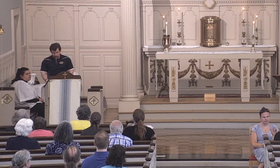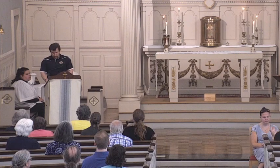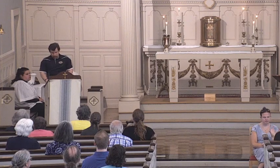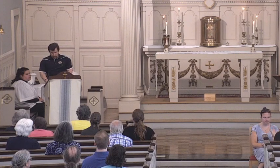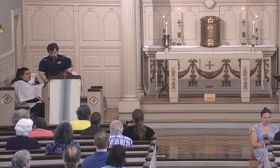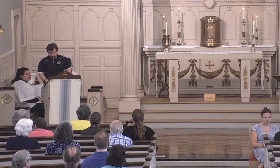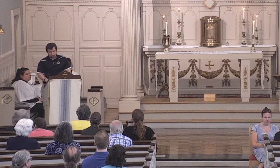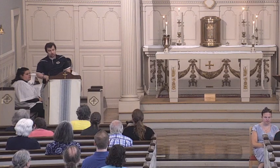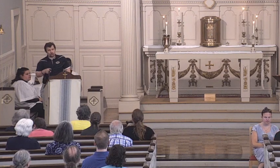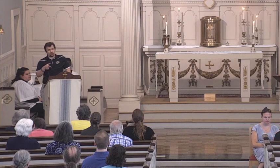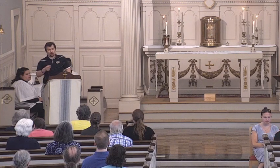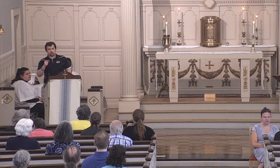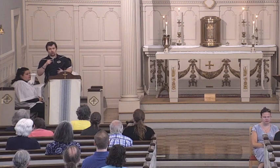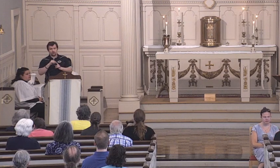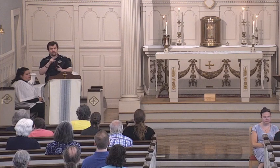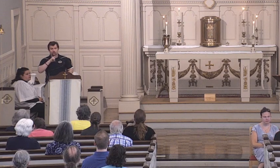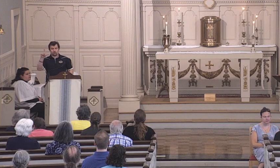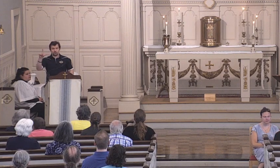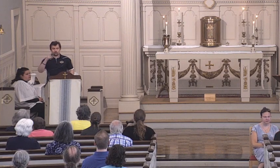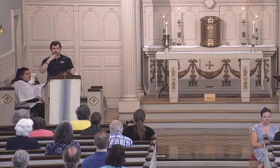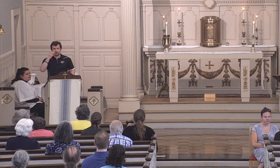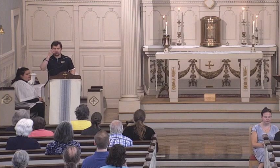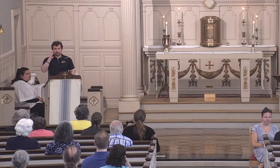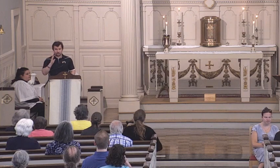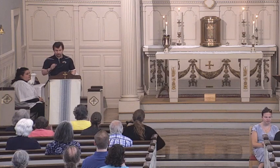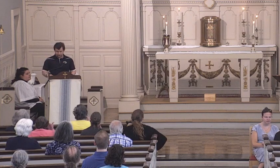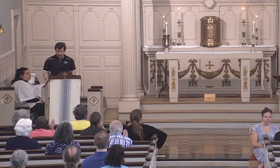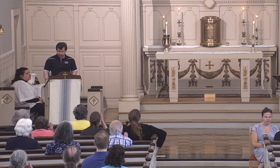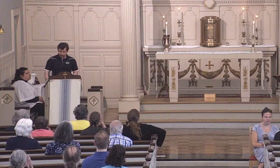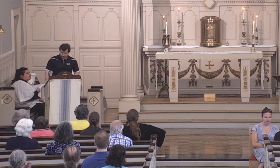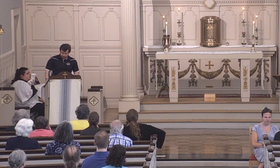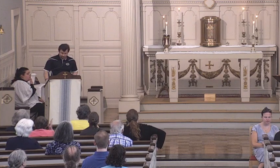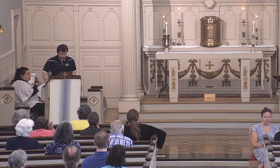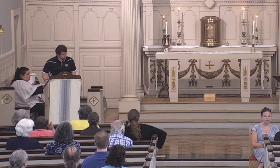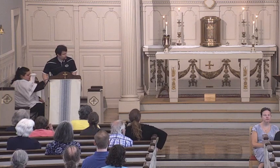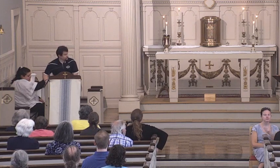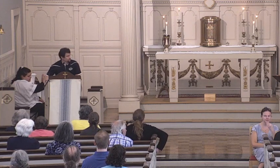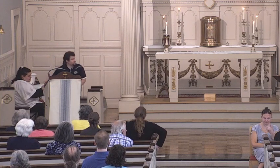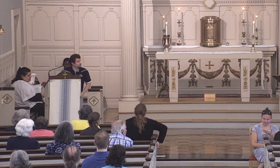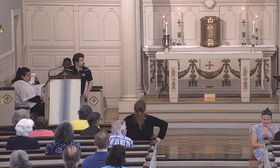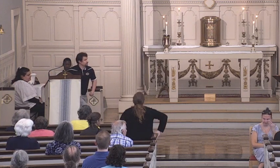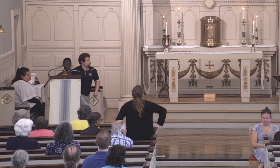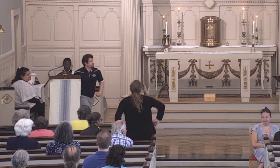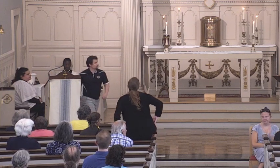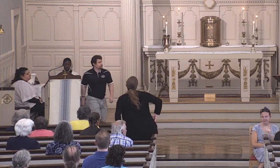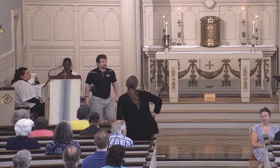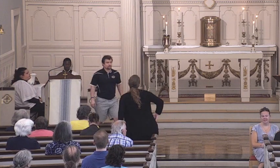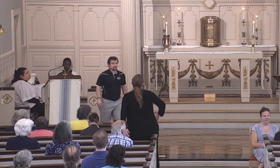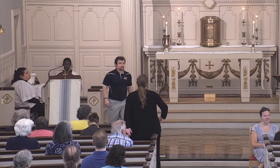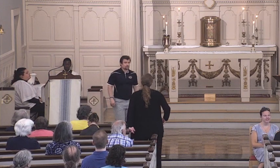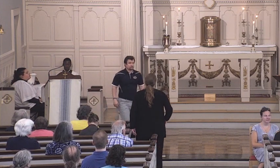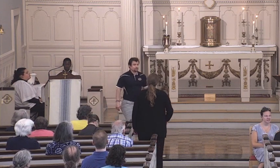eternal inheritance. The word of the Lord. Thanks be to God.